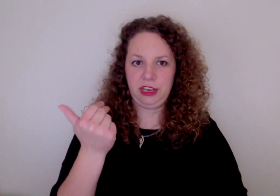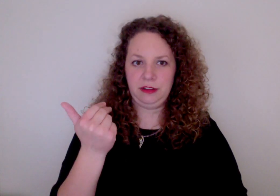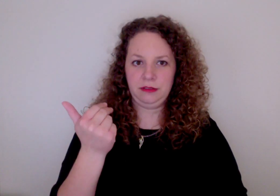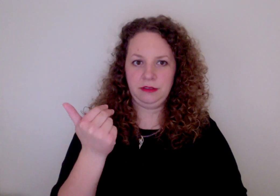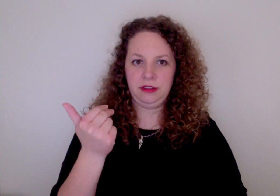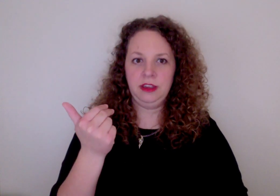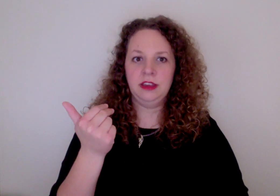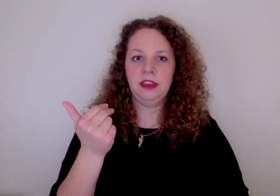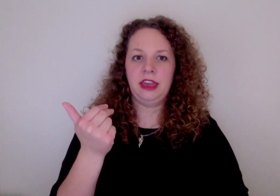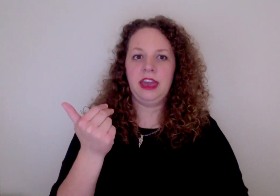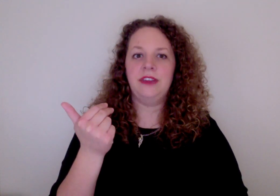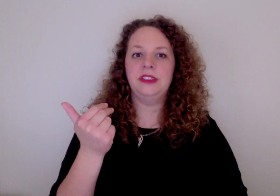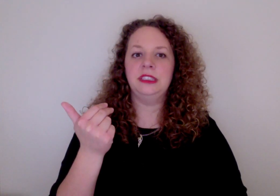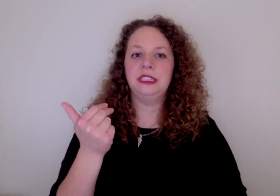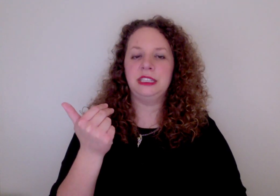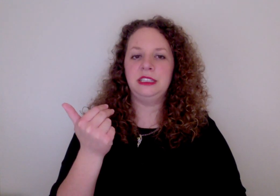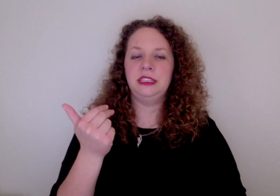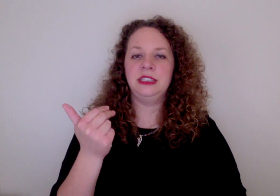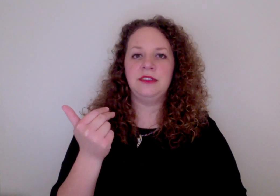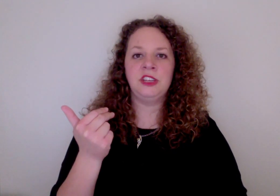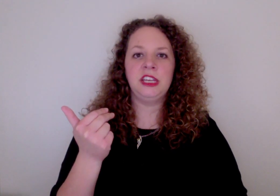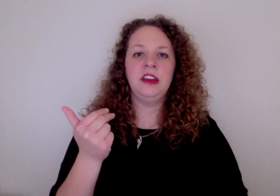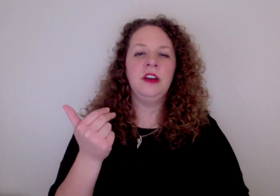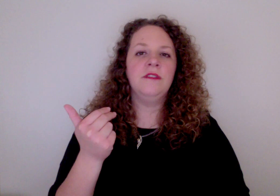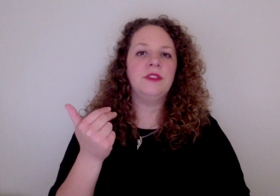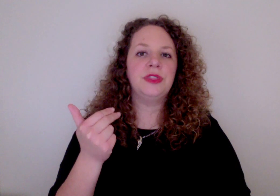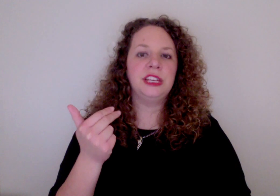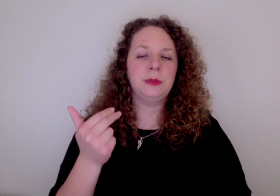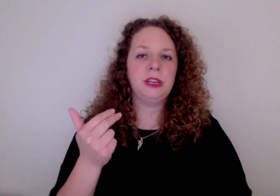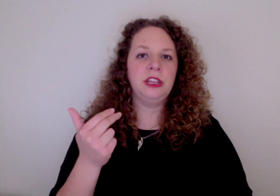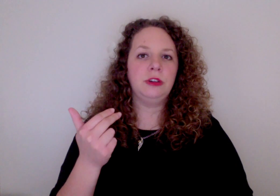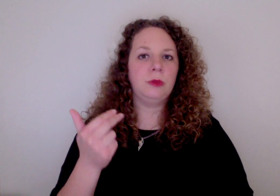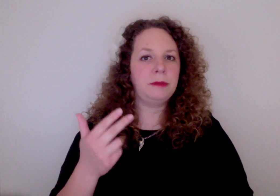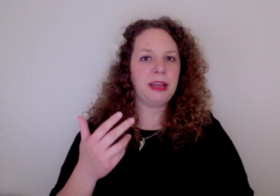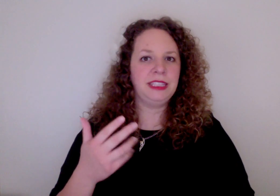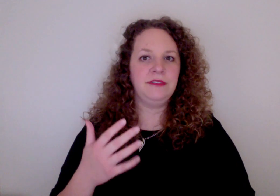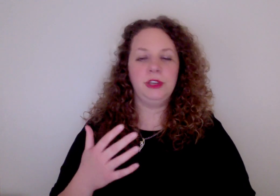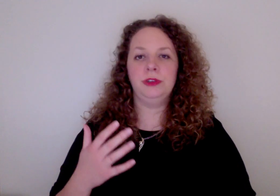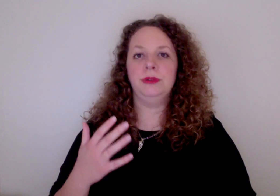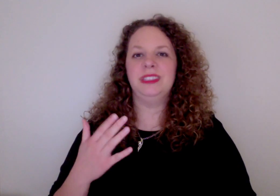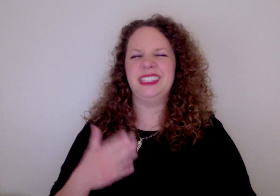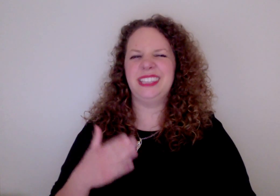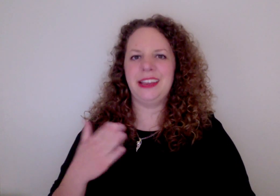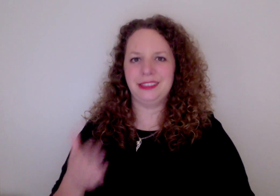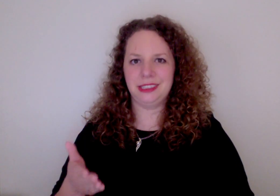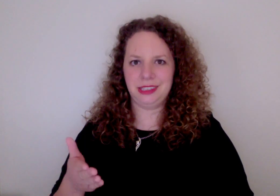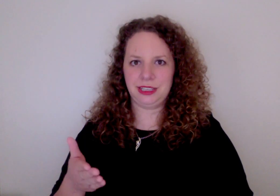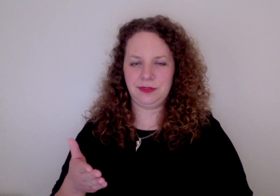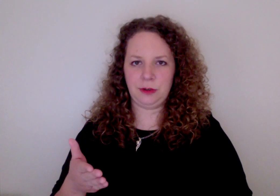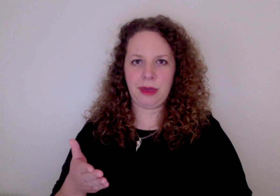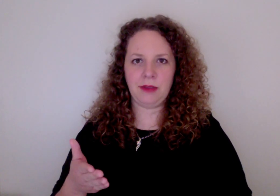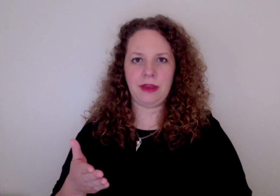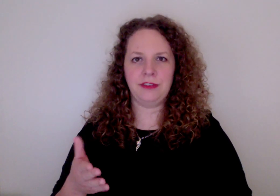813, okay, and then 1670. For this one, it'll work best if you use the 10-6 format rather